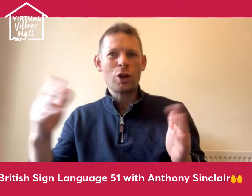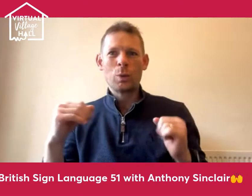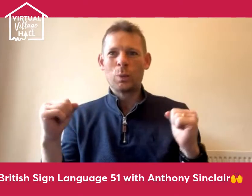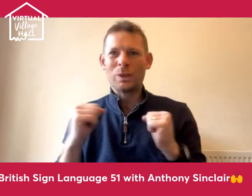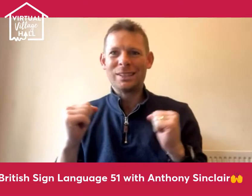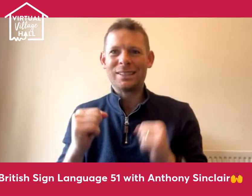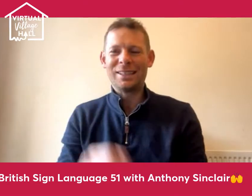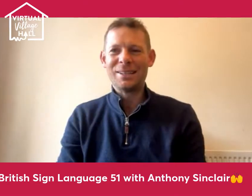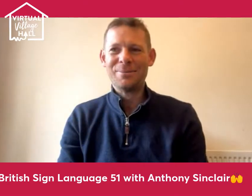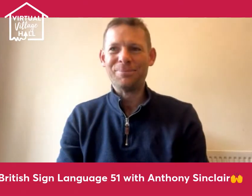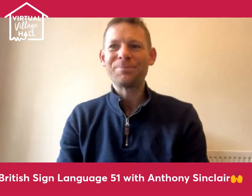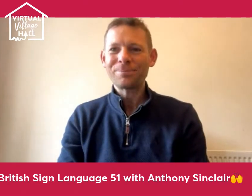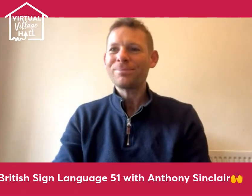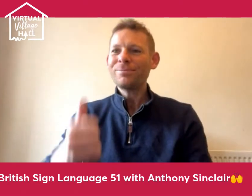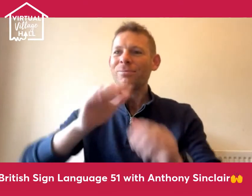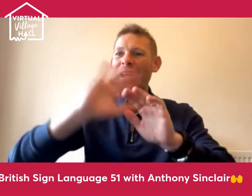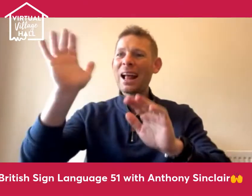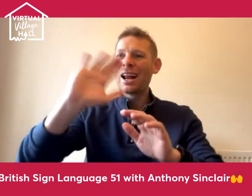I feel like it's been a very long winter.